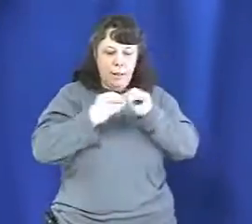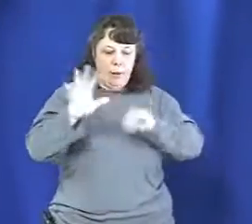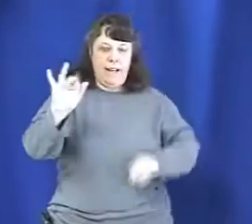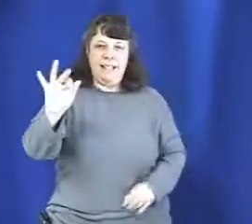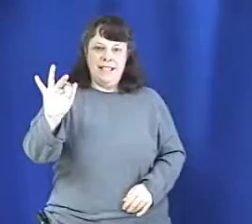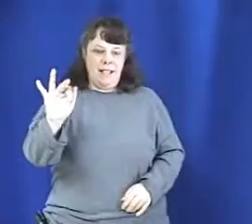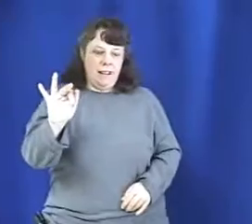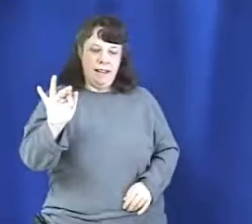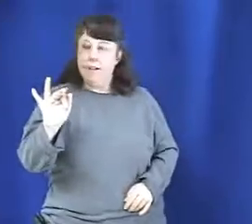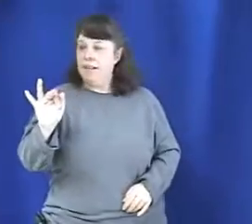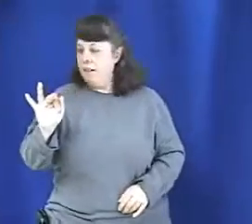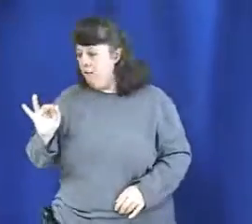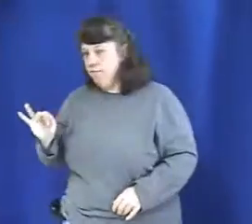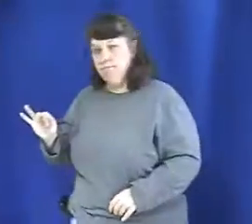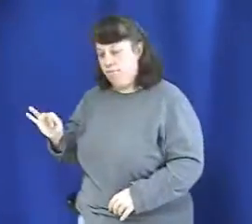Number 19.